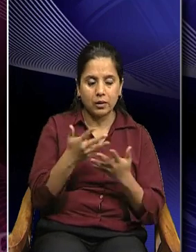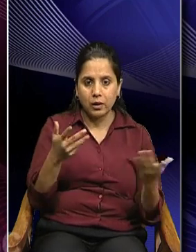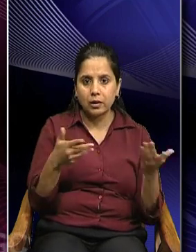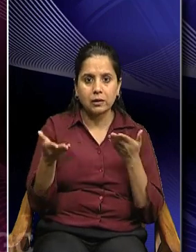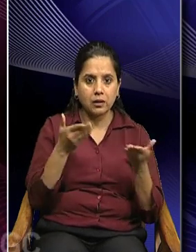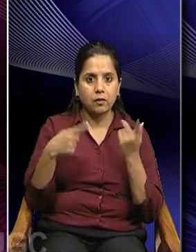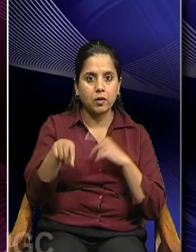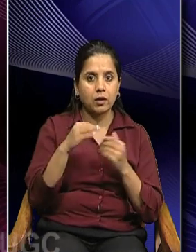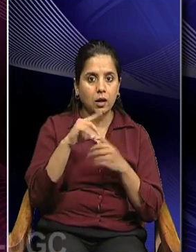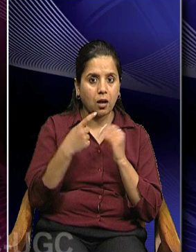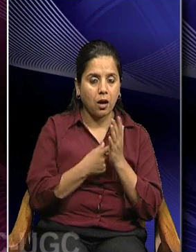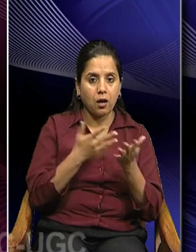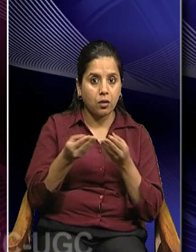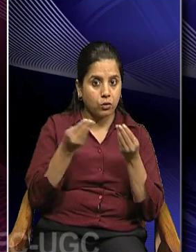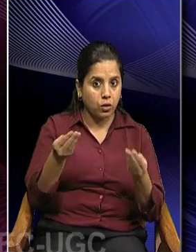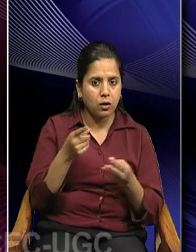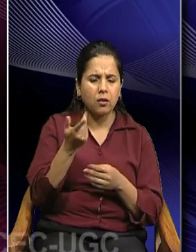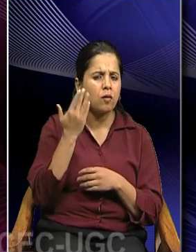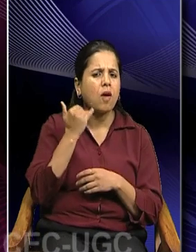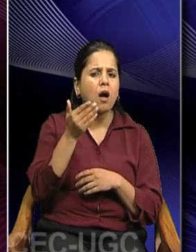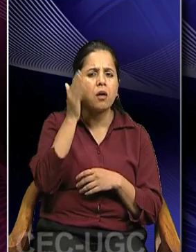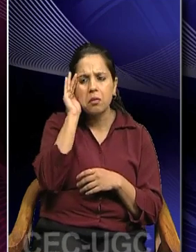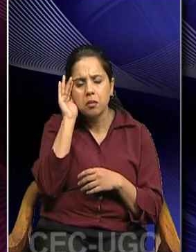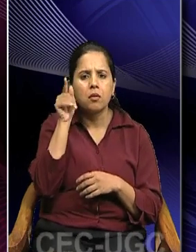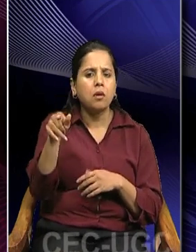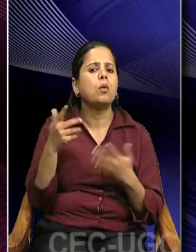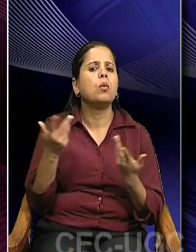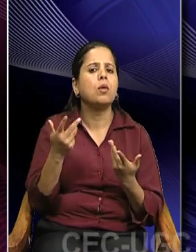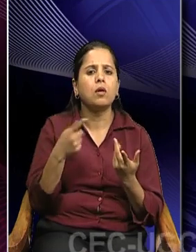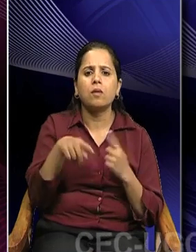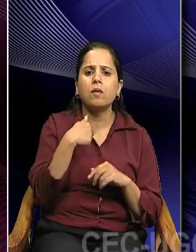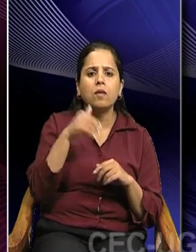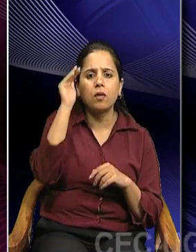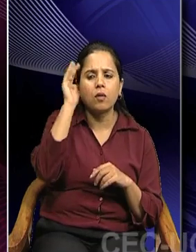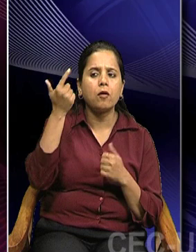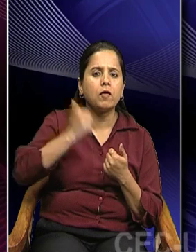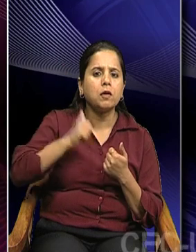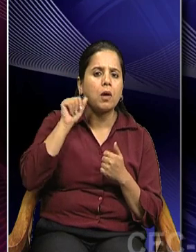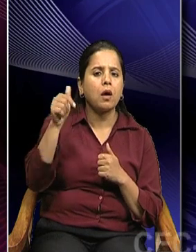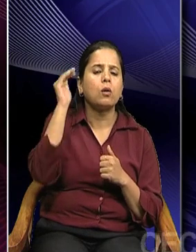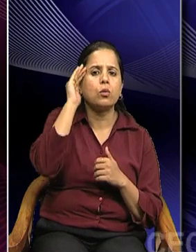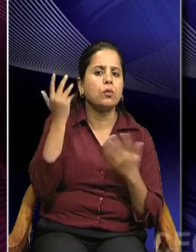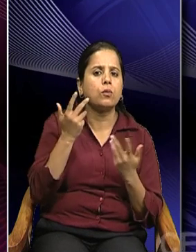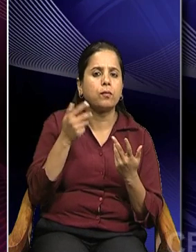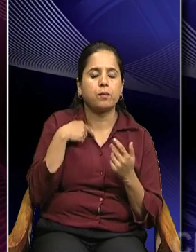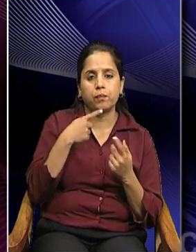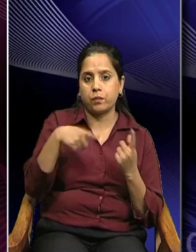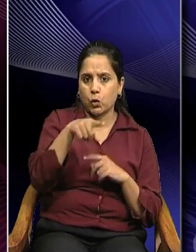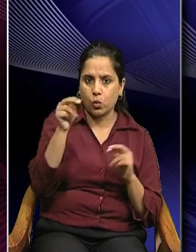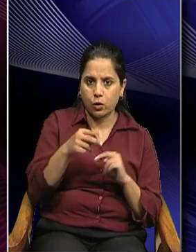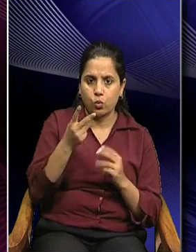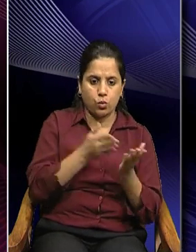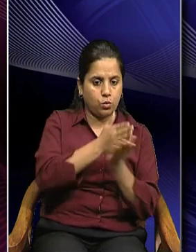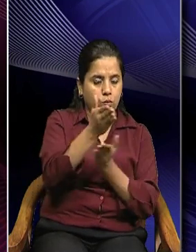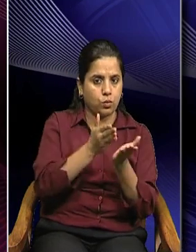services to the customers, why don't you listen to them also? Why don't we listen to their feedback? So from uni to bi-directional,